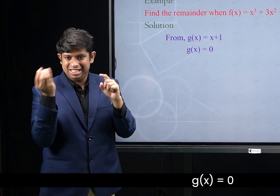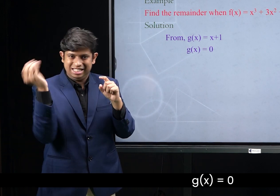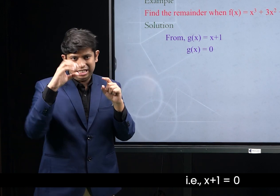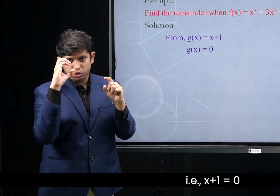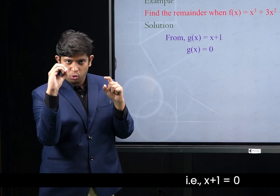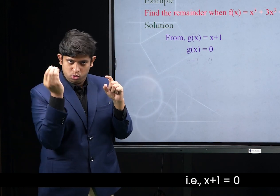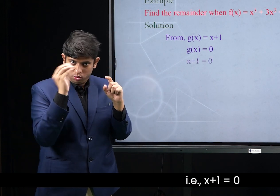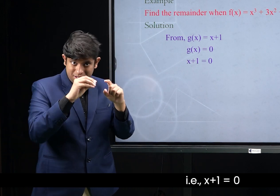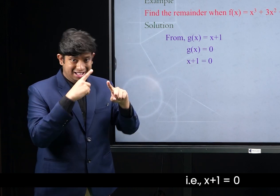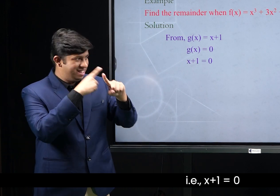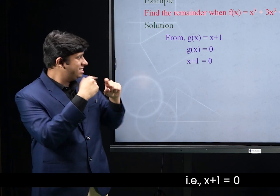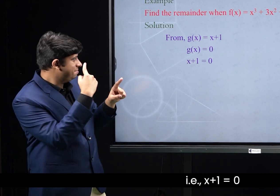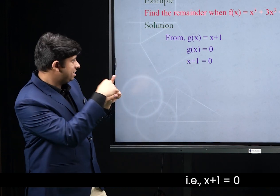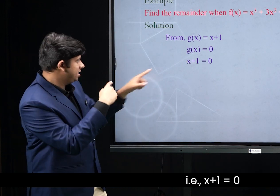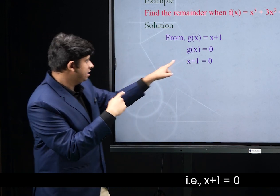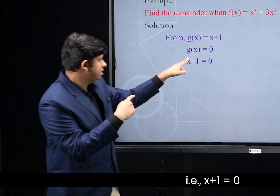That is x plus 1 is equal to 0.